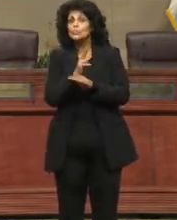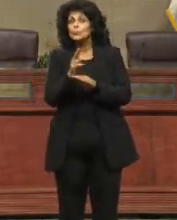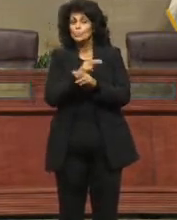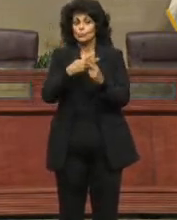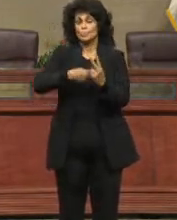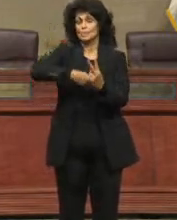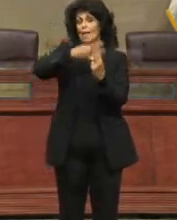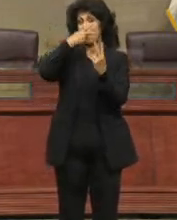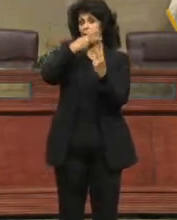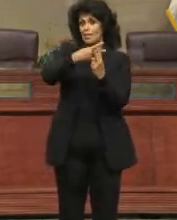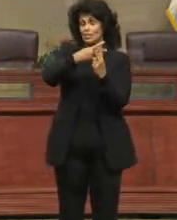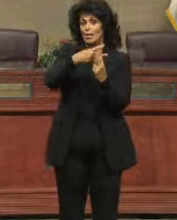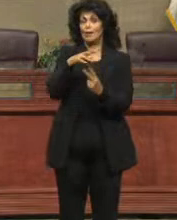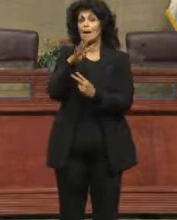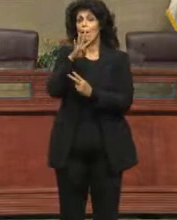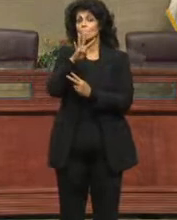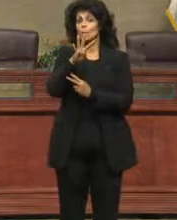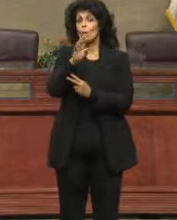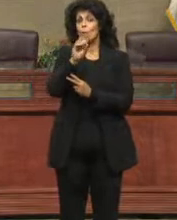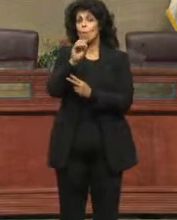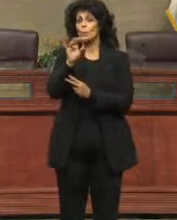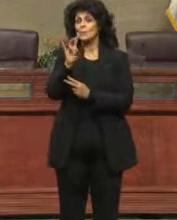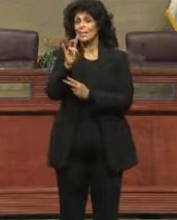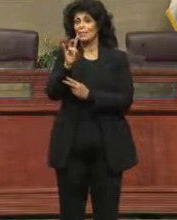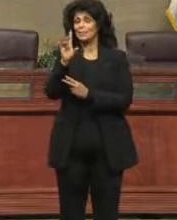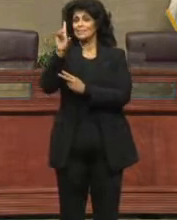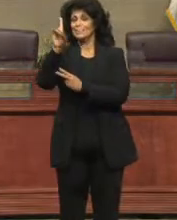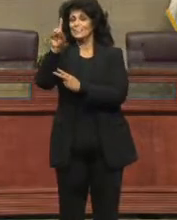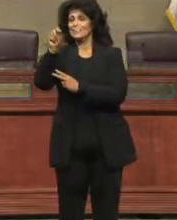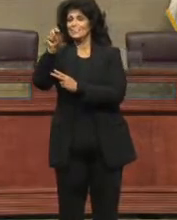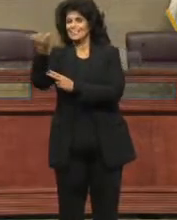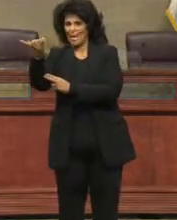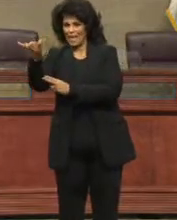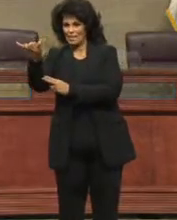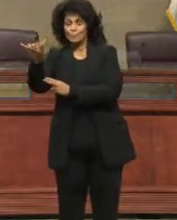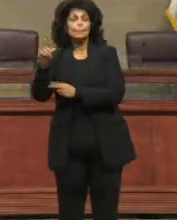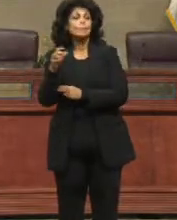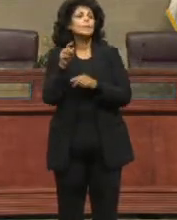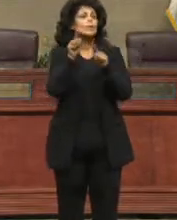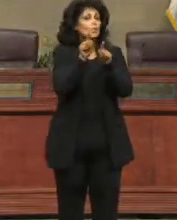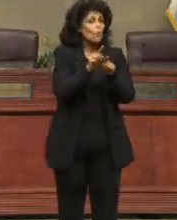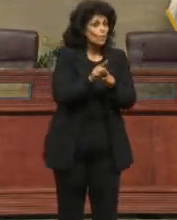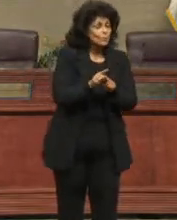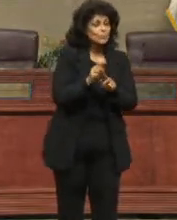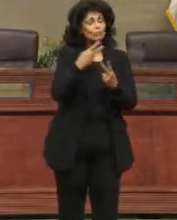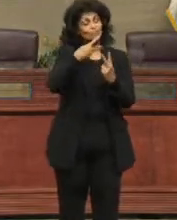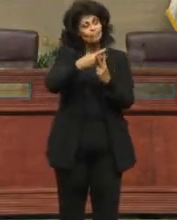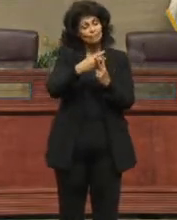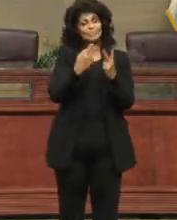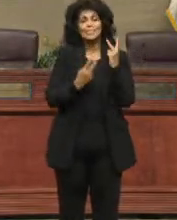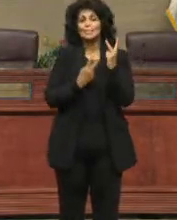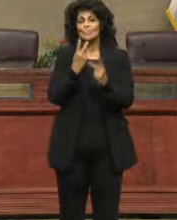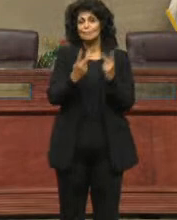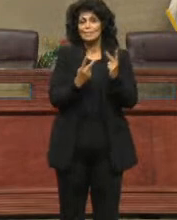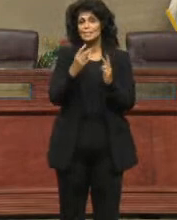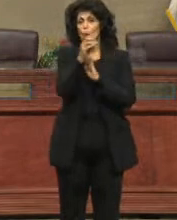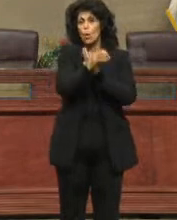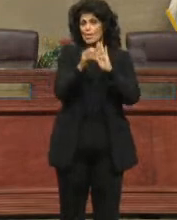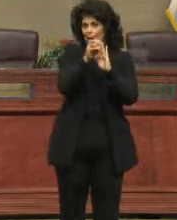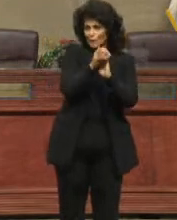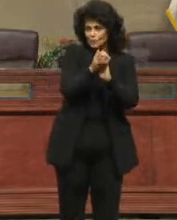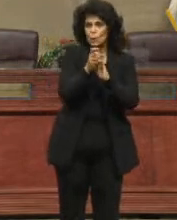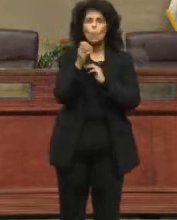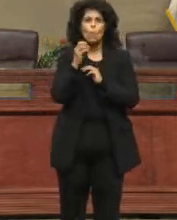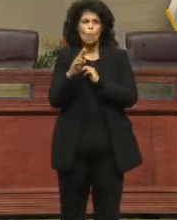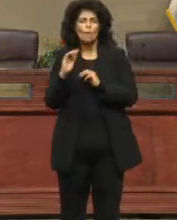407Day. You can also tag Visit Orlando and the Orange County social media channels. We